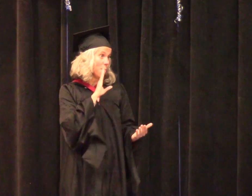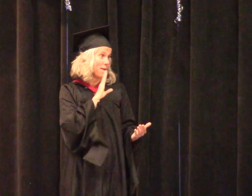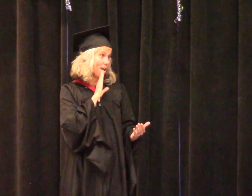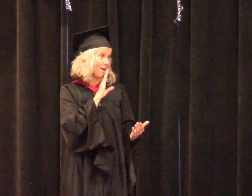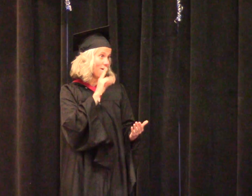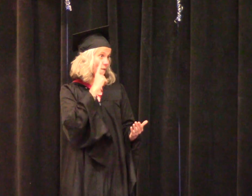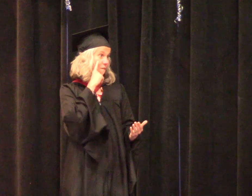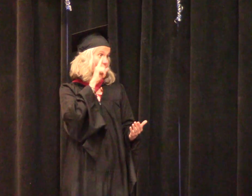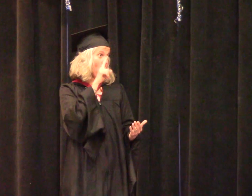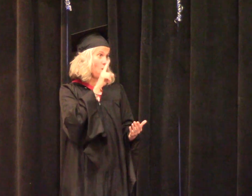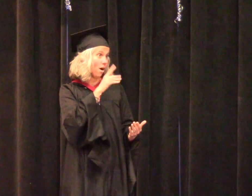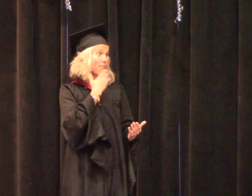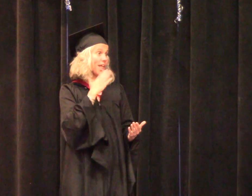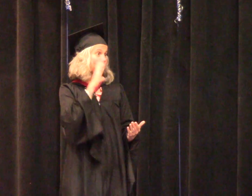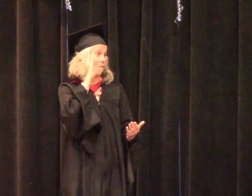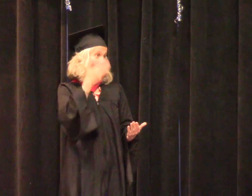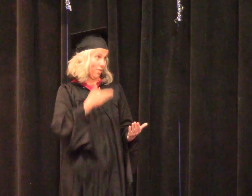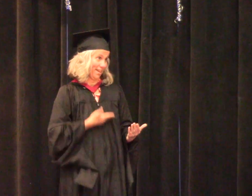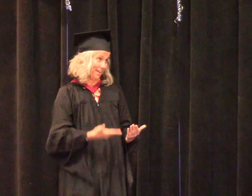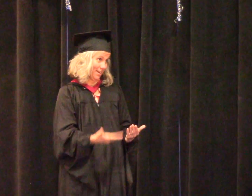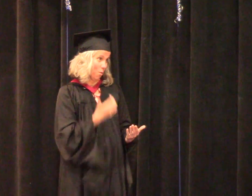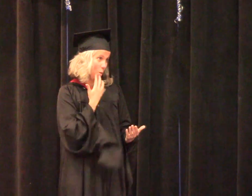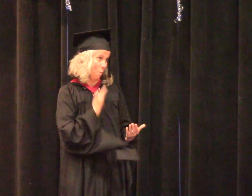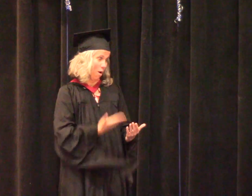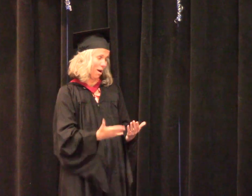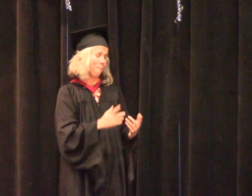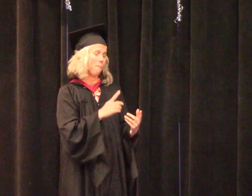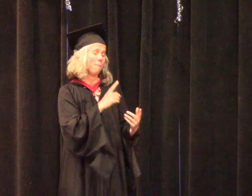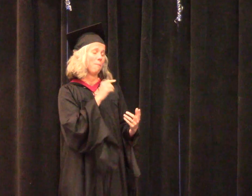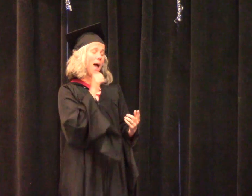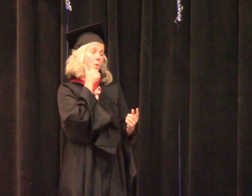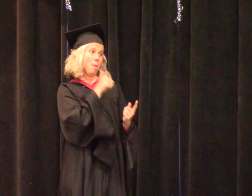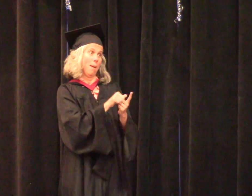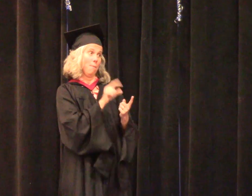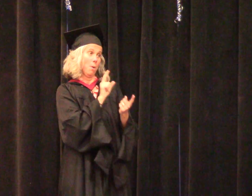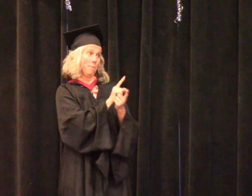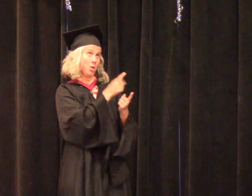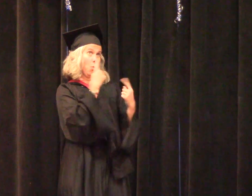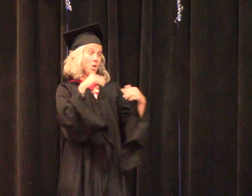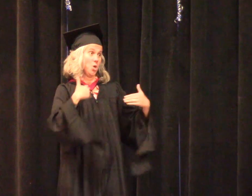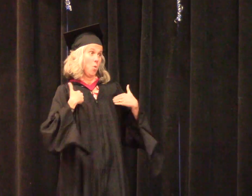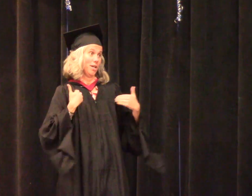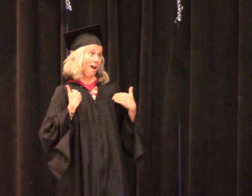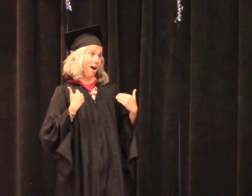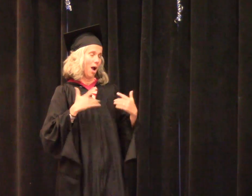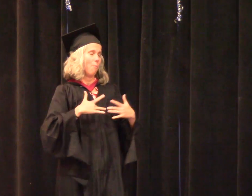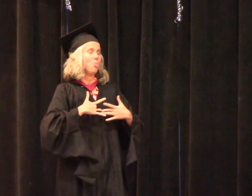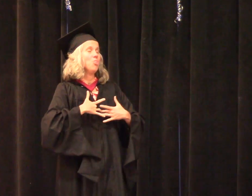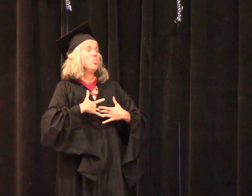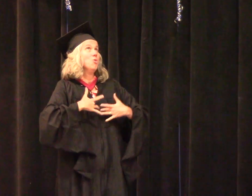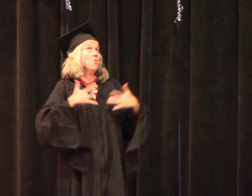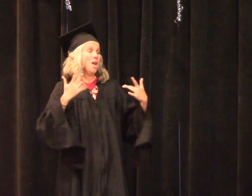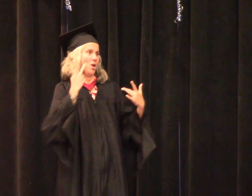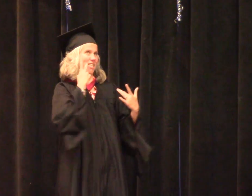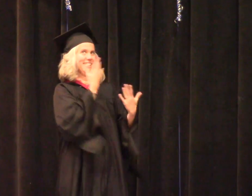Hello, everybody, and special thanks to you, Bianca, for the warm welcome. I remember meeting you when you were a very young